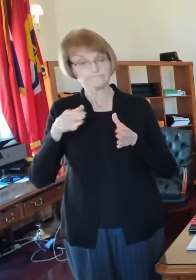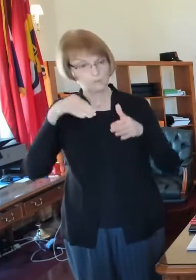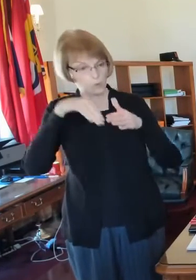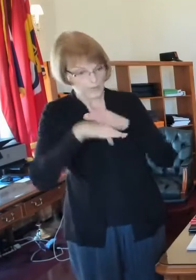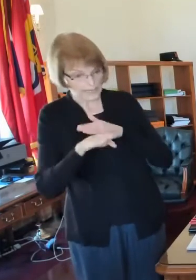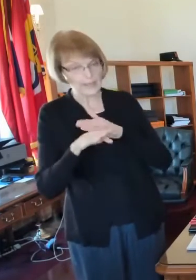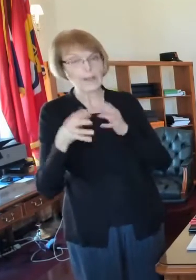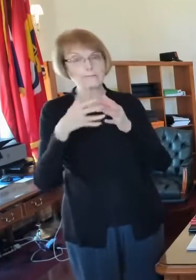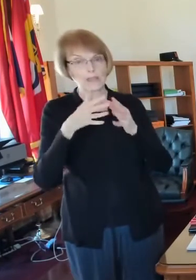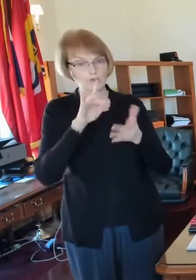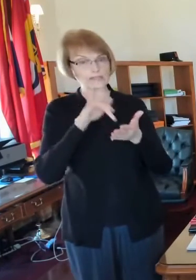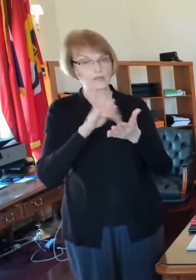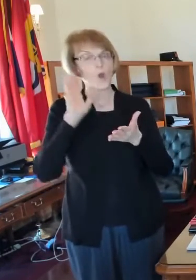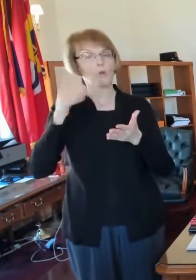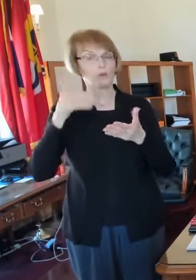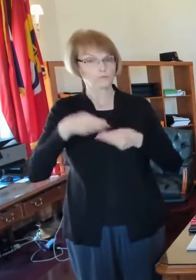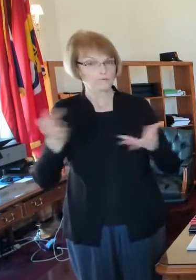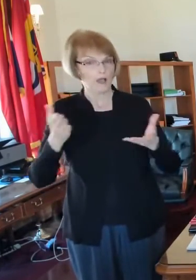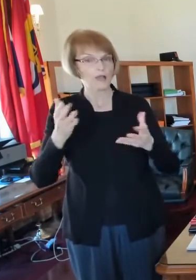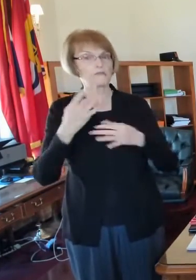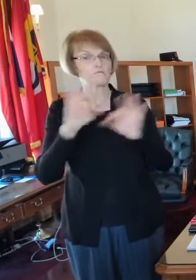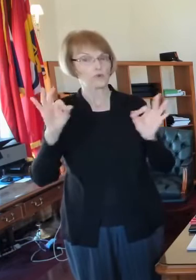parking. Little